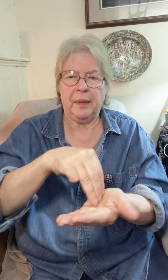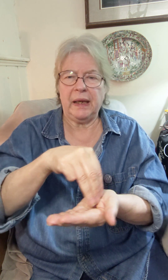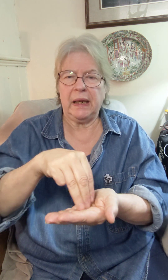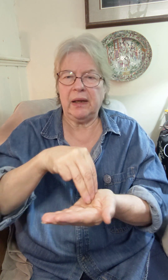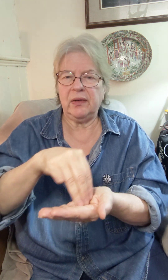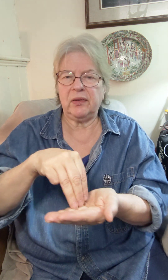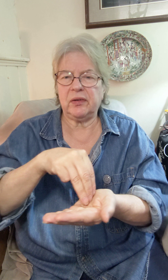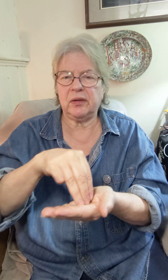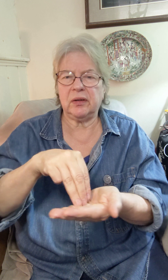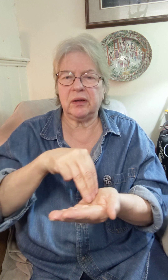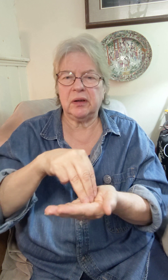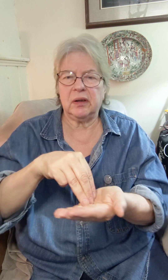mayonnaise,